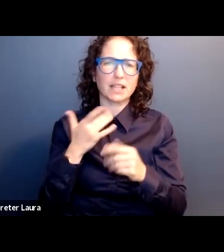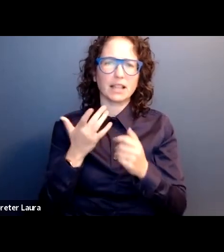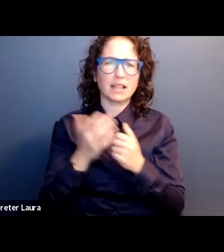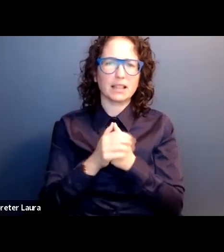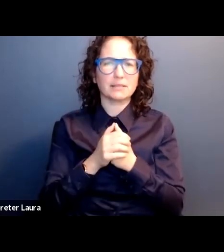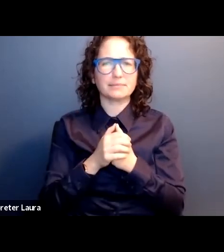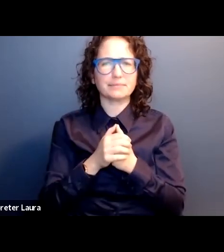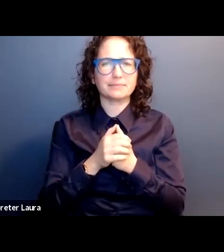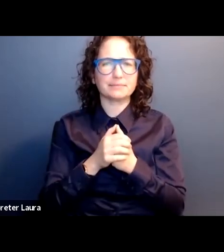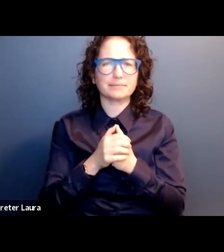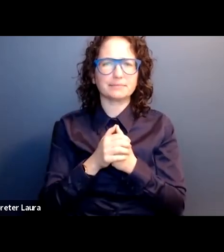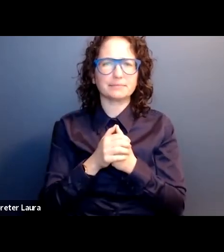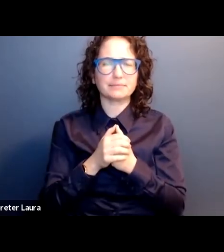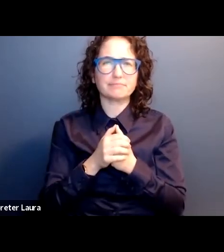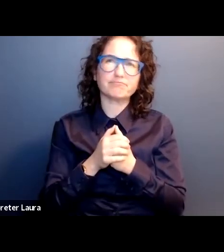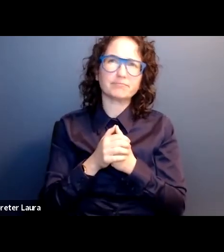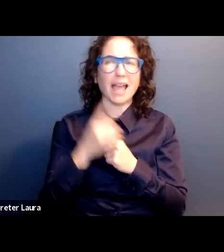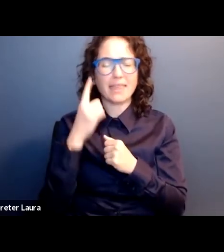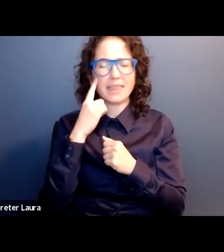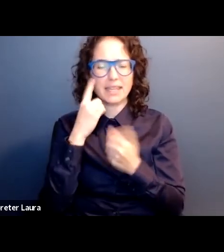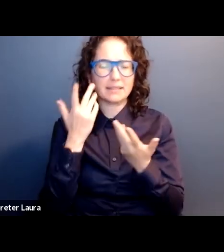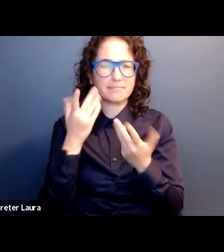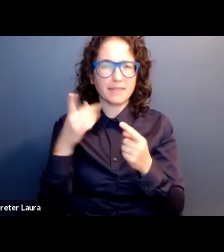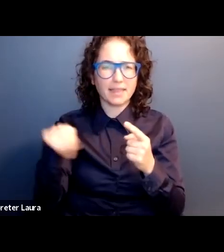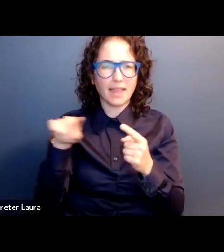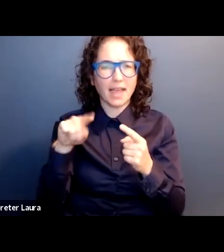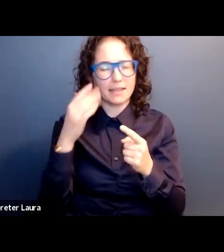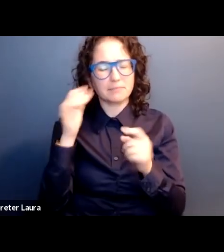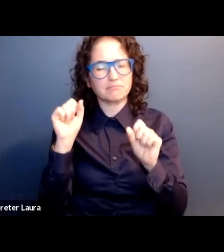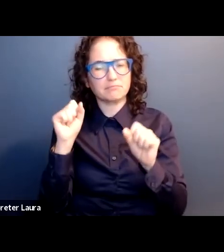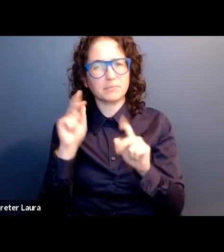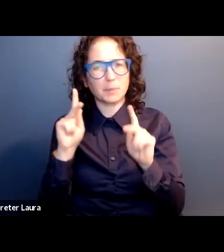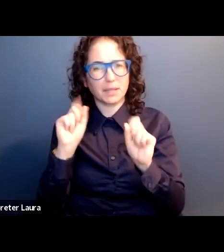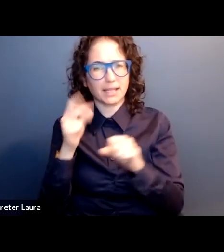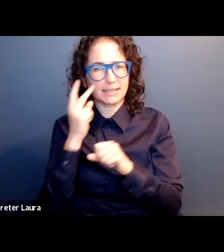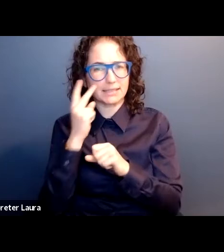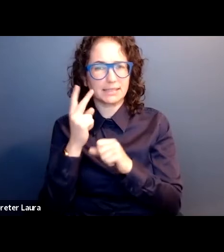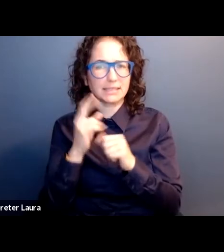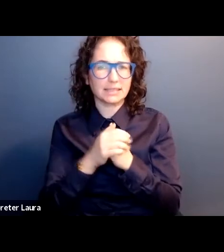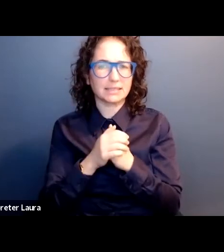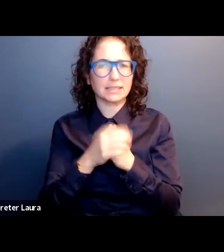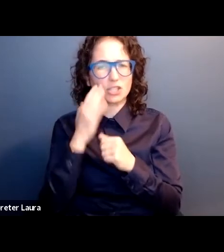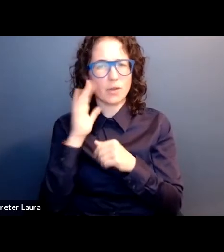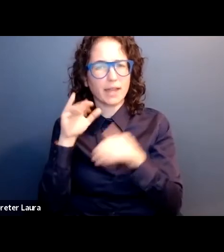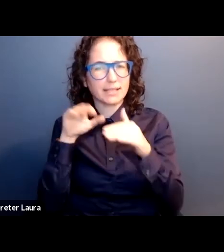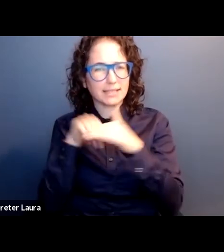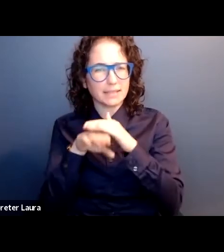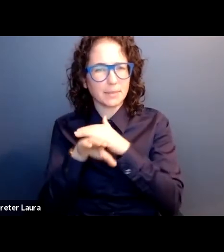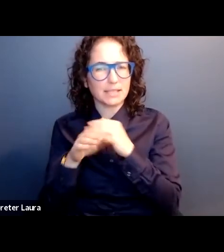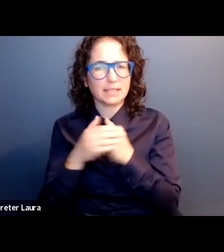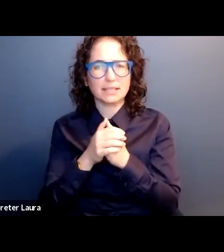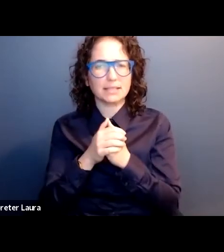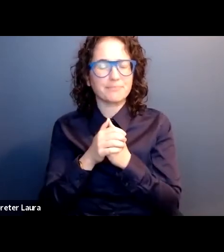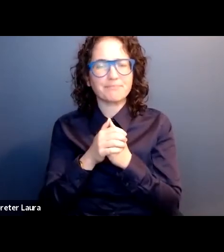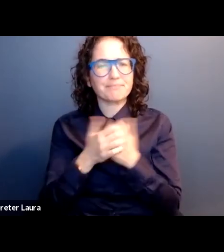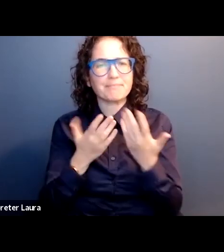I think it's they see that the accessibility is not